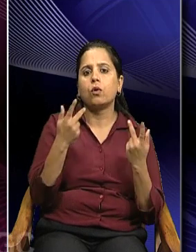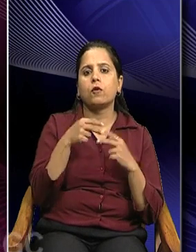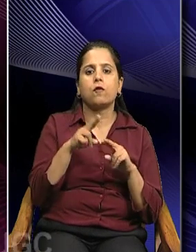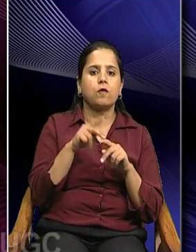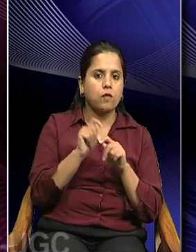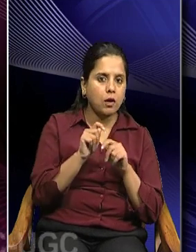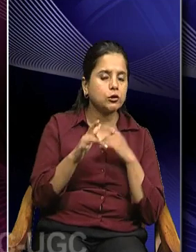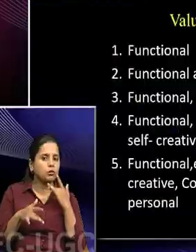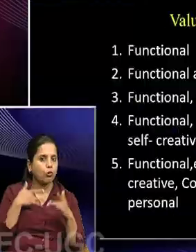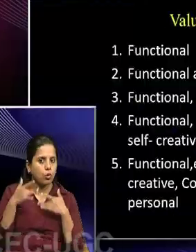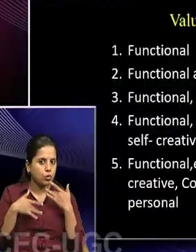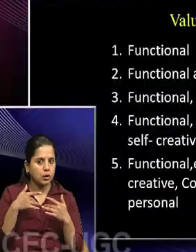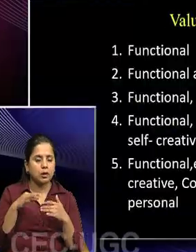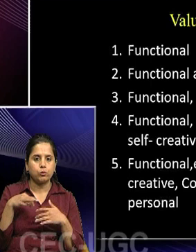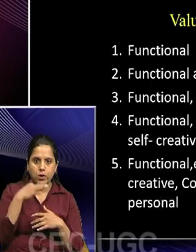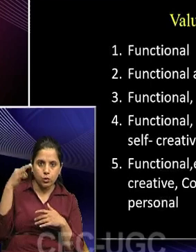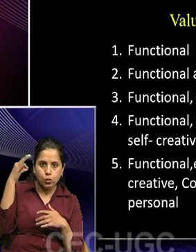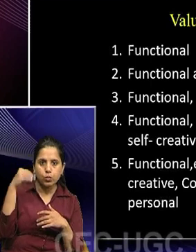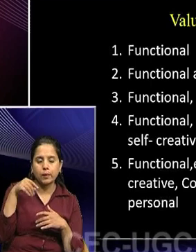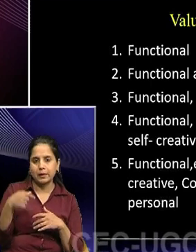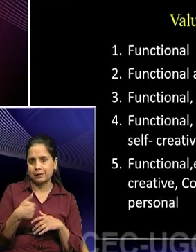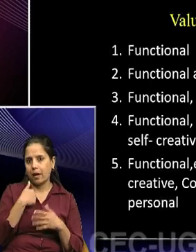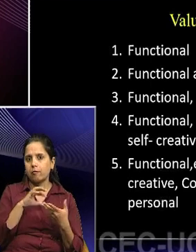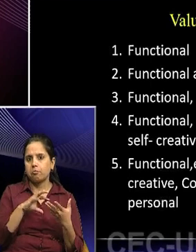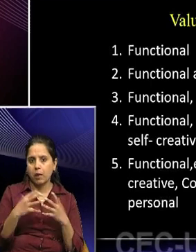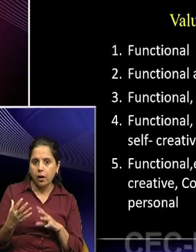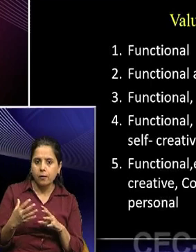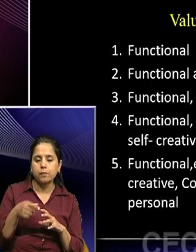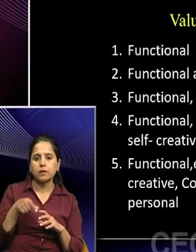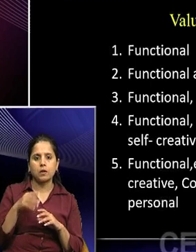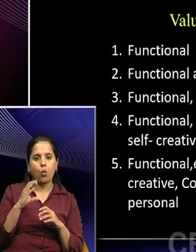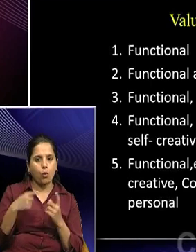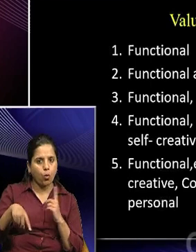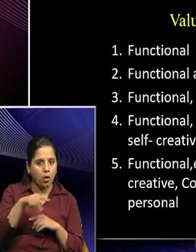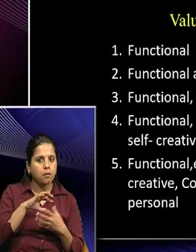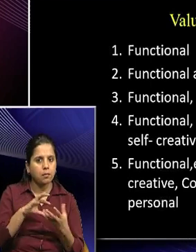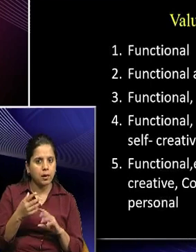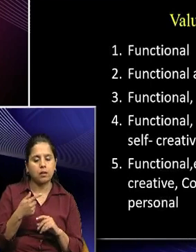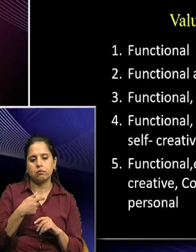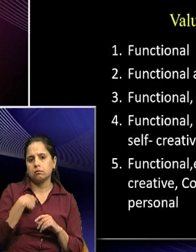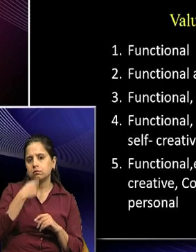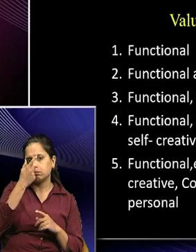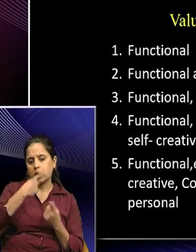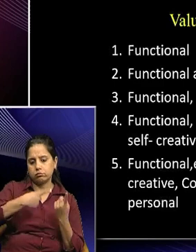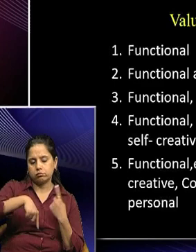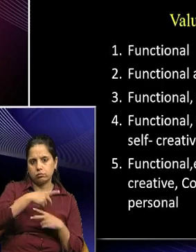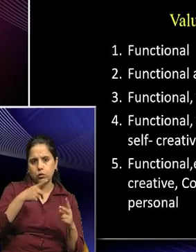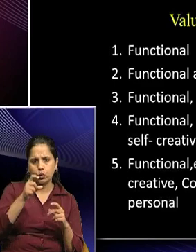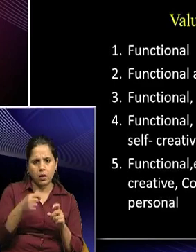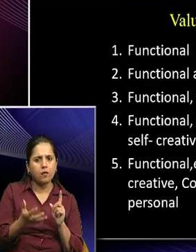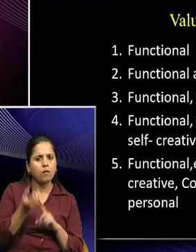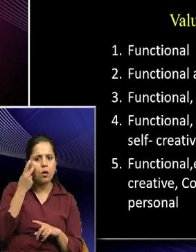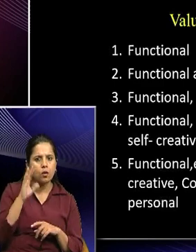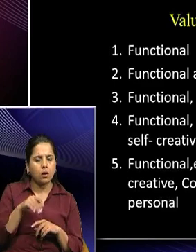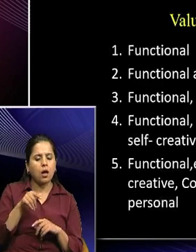functional, emotional, spiritual, self creative, co creative and interpersonal. So you can find that